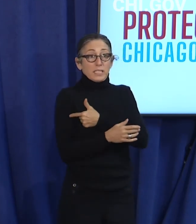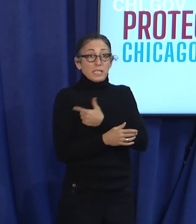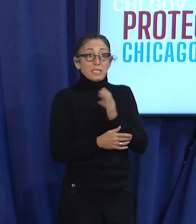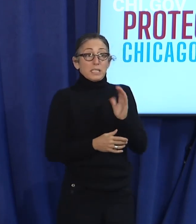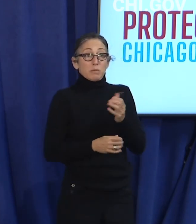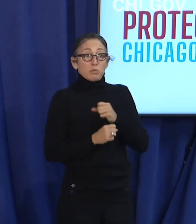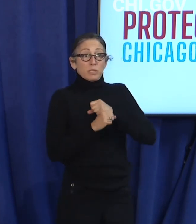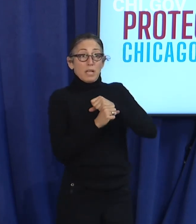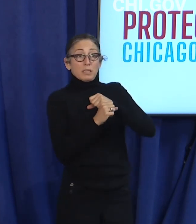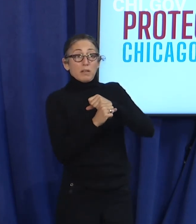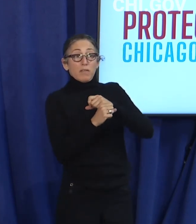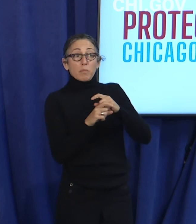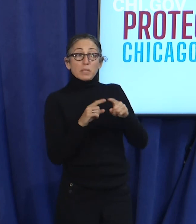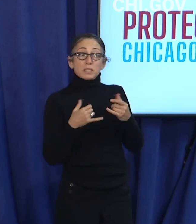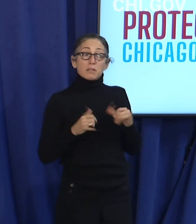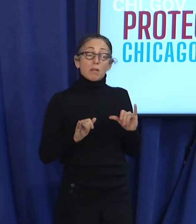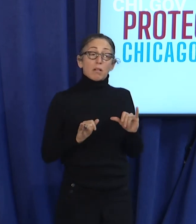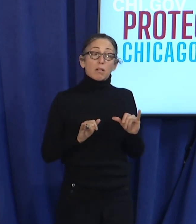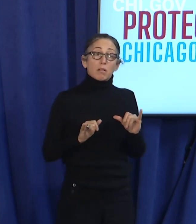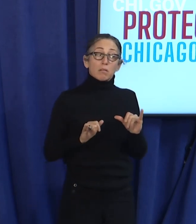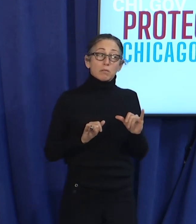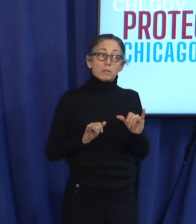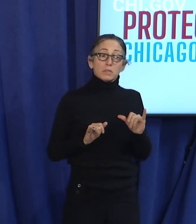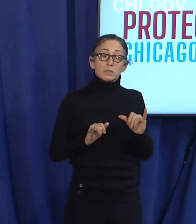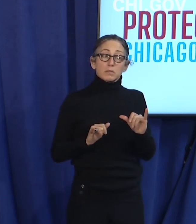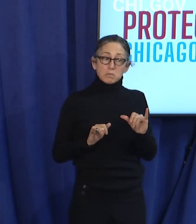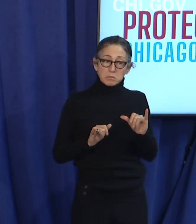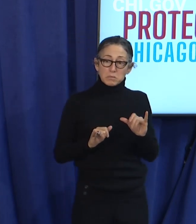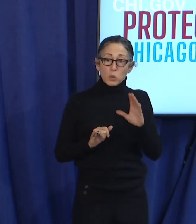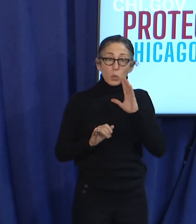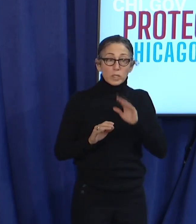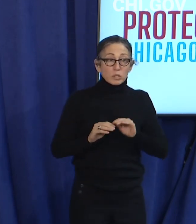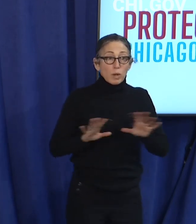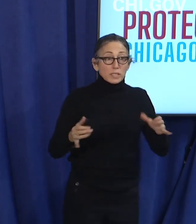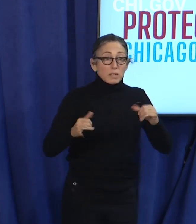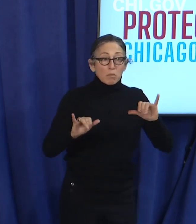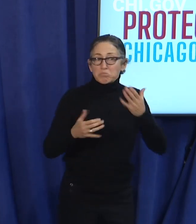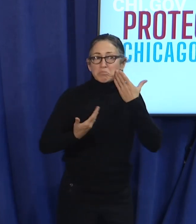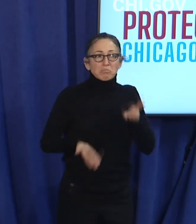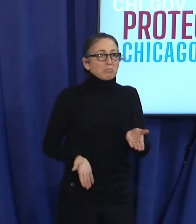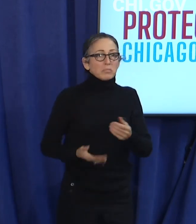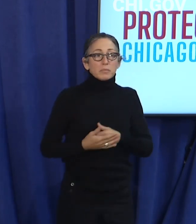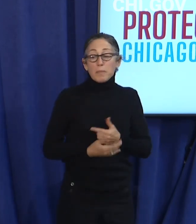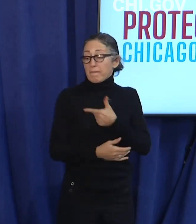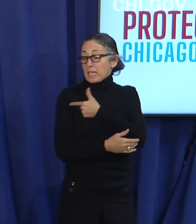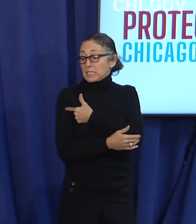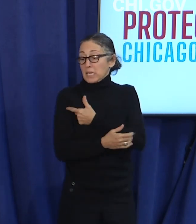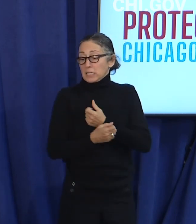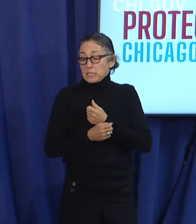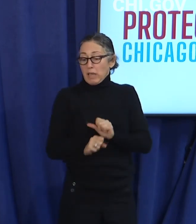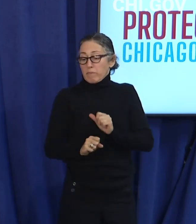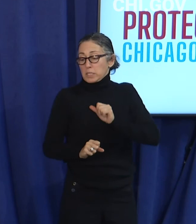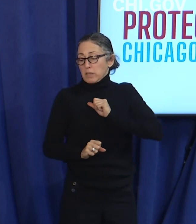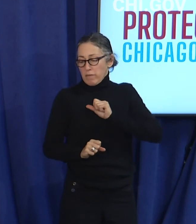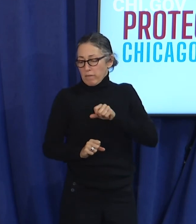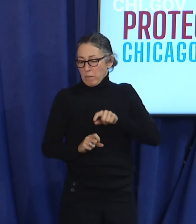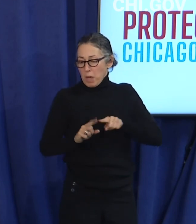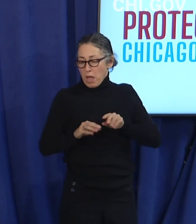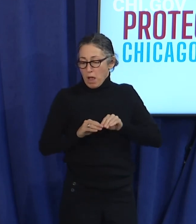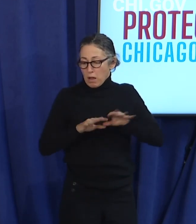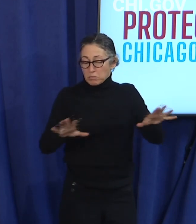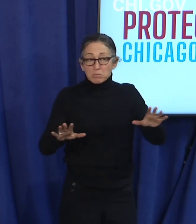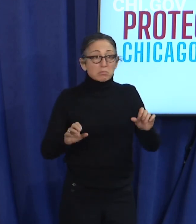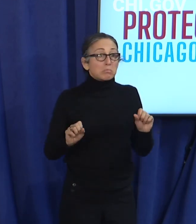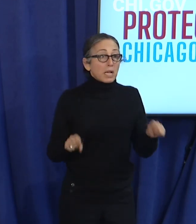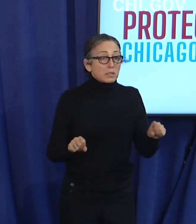individual. We're still learning, for example, does it actually protect you from spreading? We don't know that for sure. We hope so, but we don't know. And so it's going